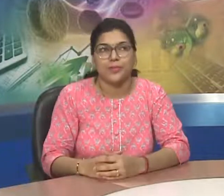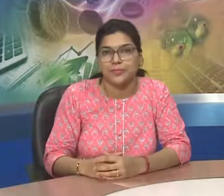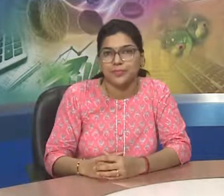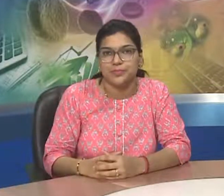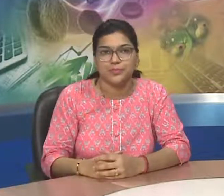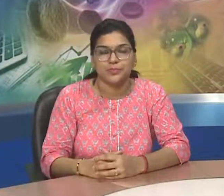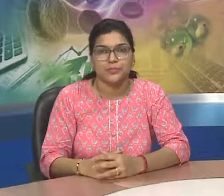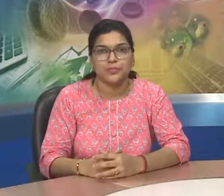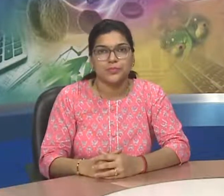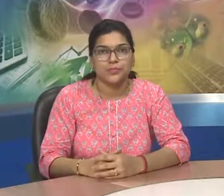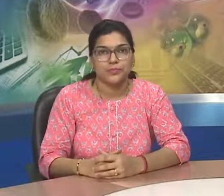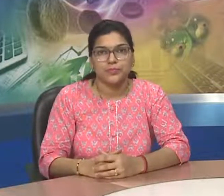oxygen.